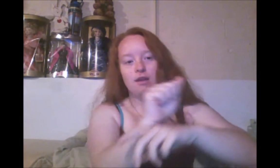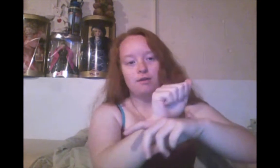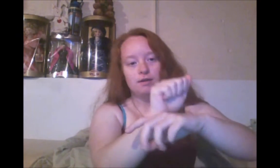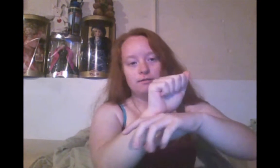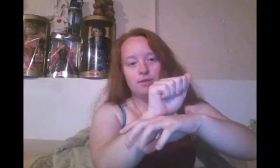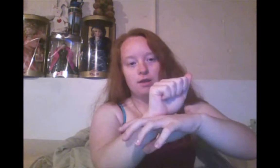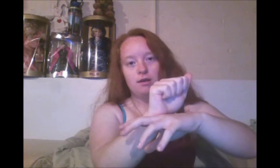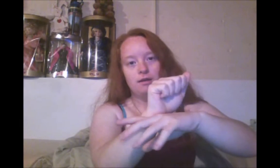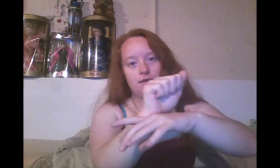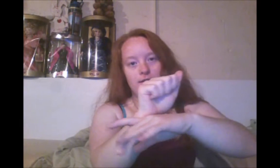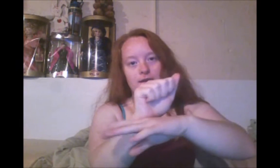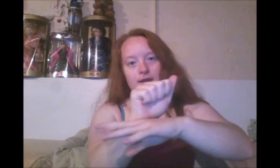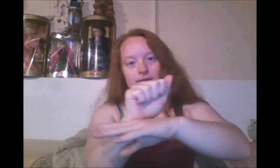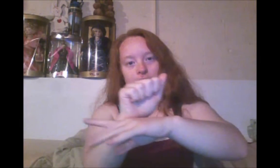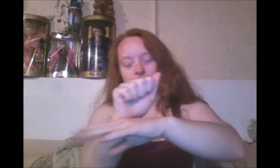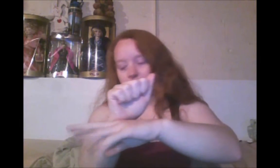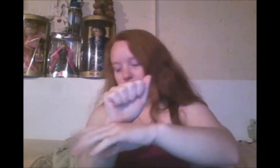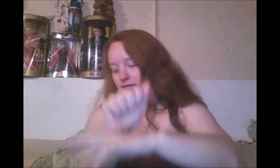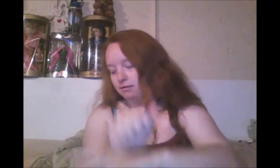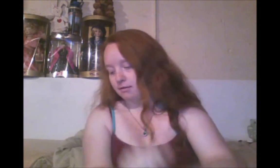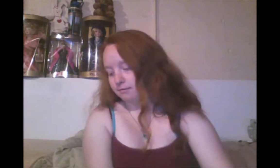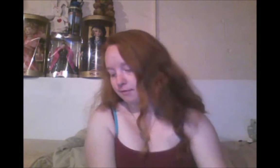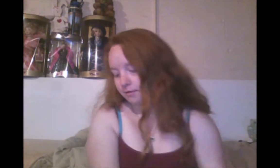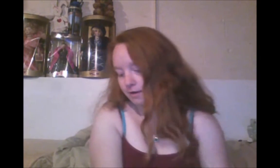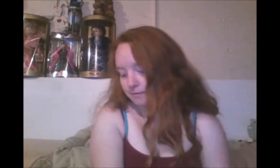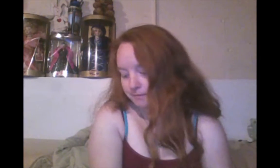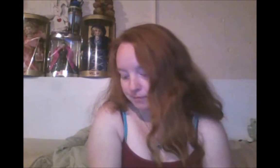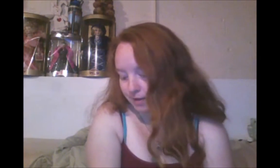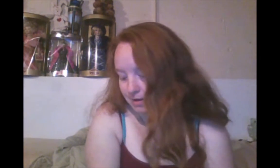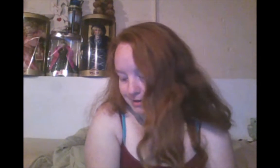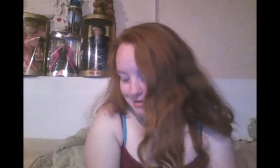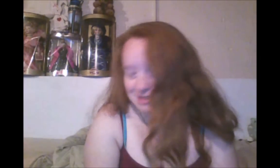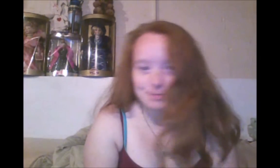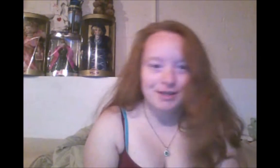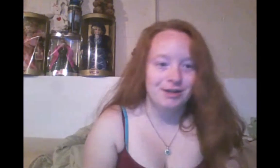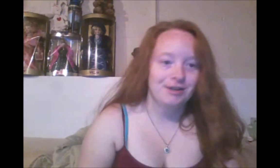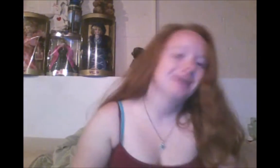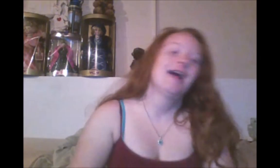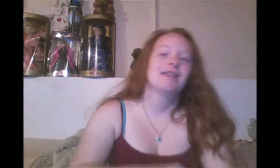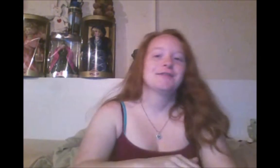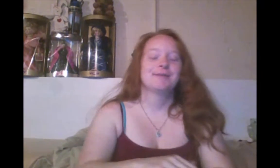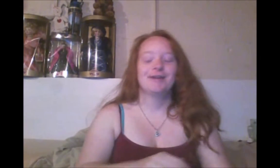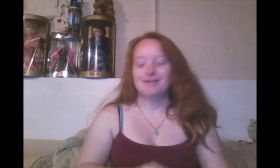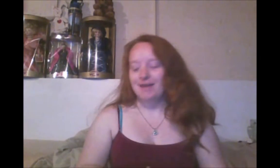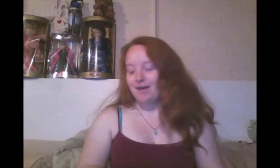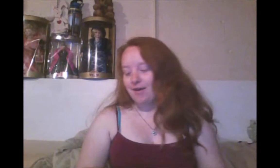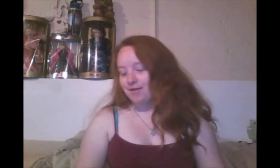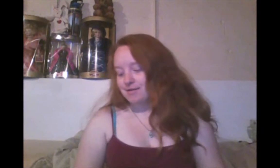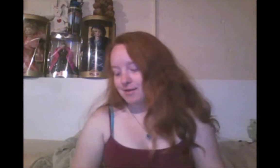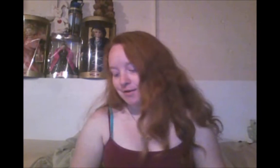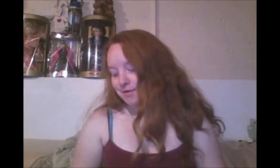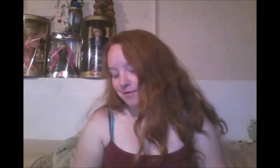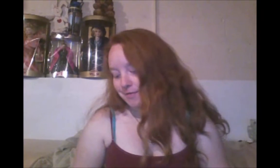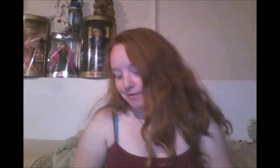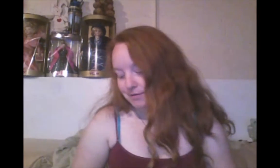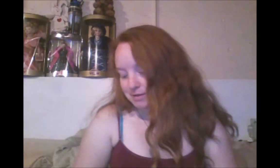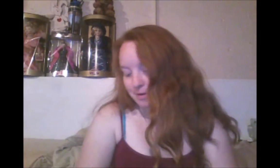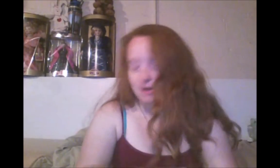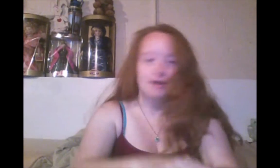carrying something. Ants. Alright. Spider. I love spiders. So, for spider, you're